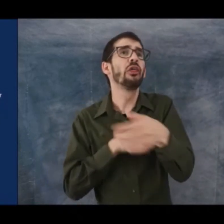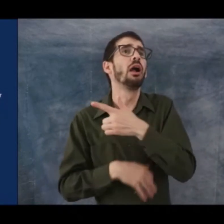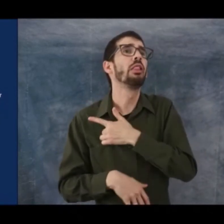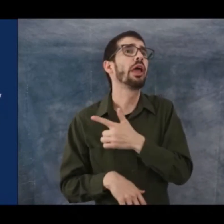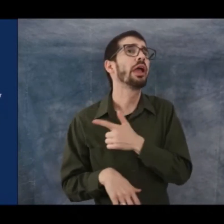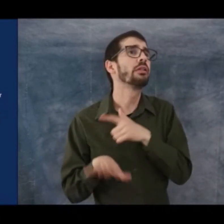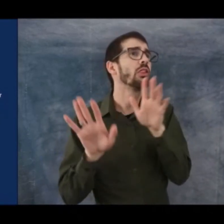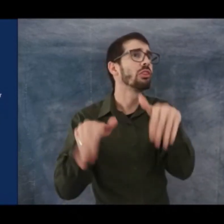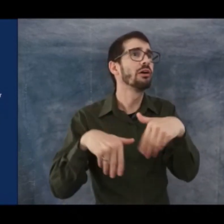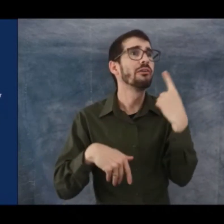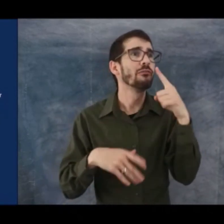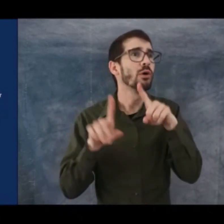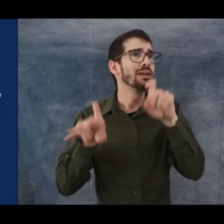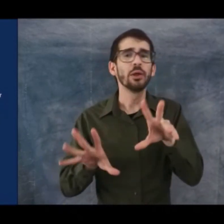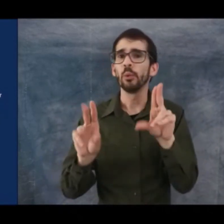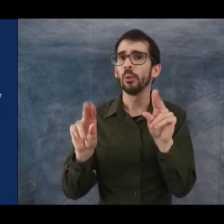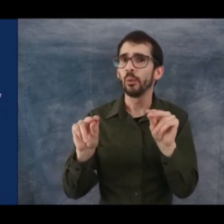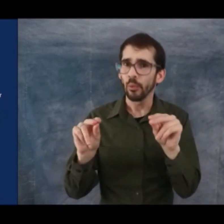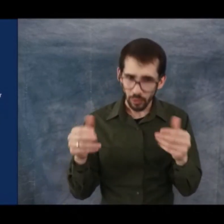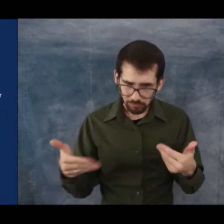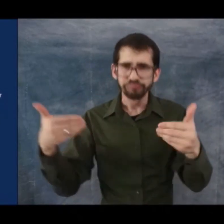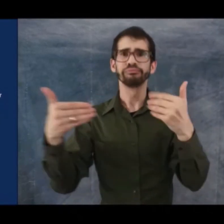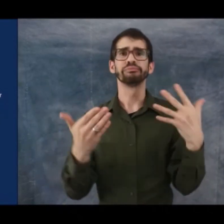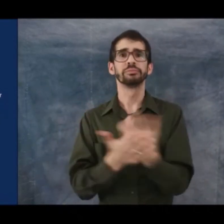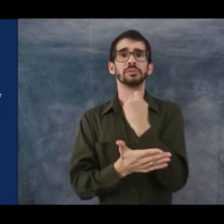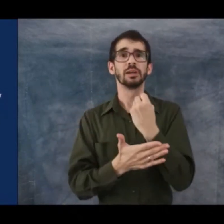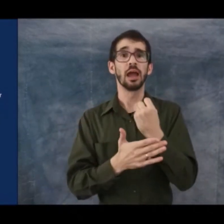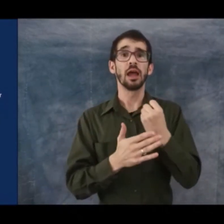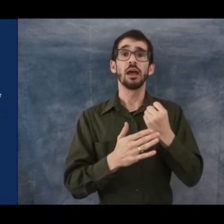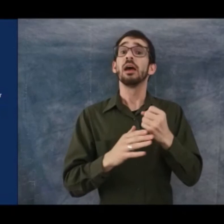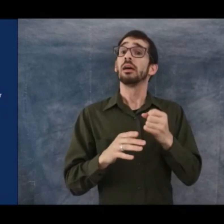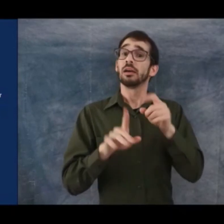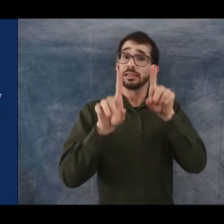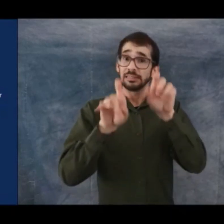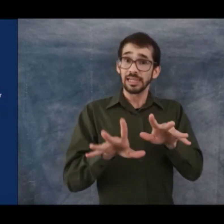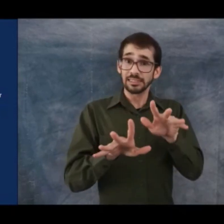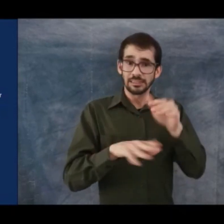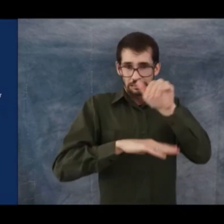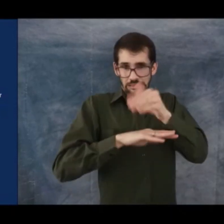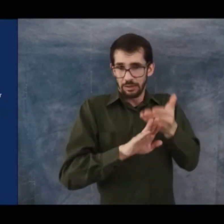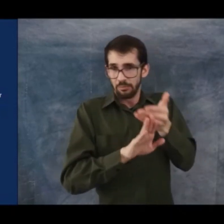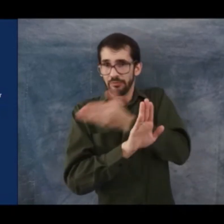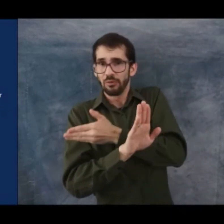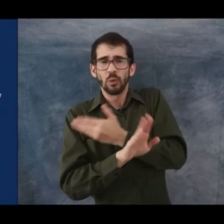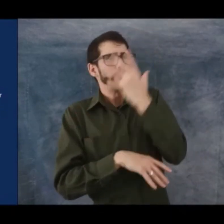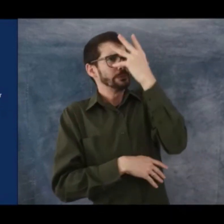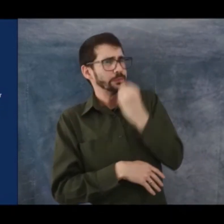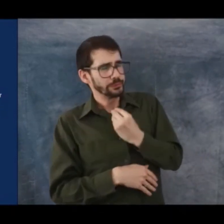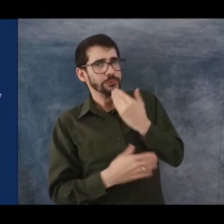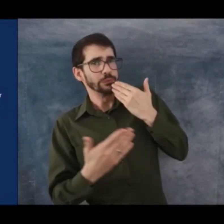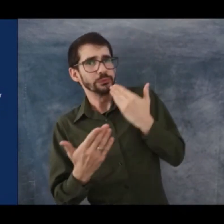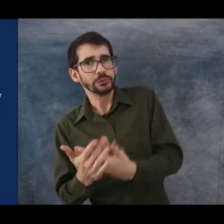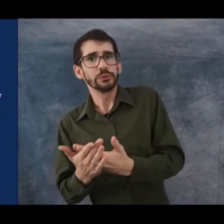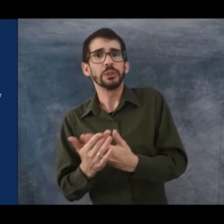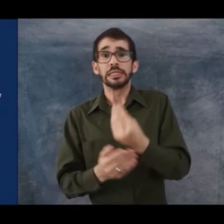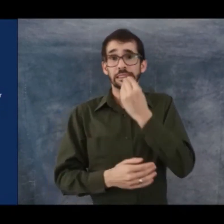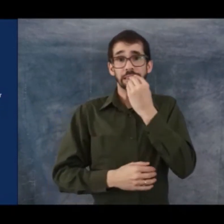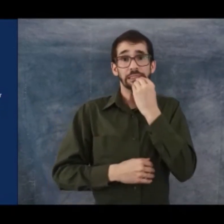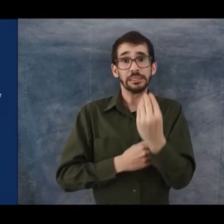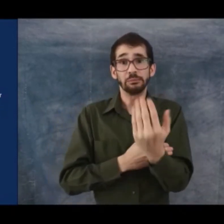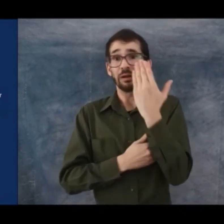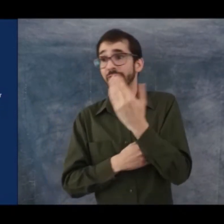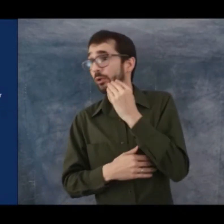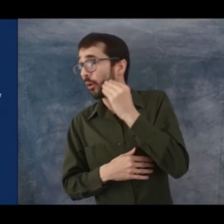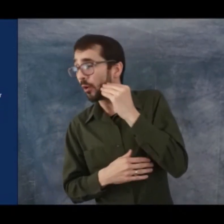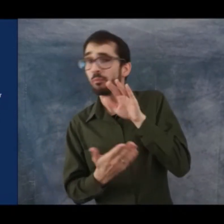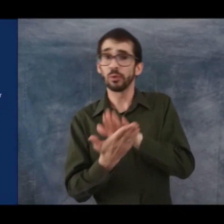tests. Make sure that you get good rest the night before and be sure that you eat breakfast either at home or at school before you take your test. This